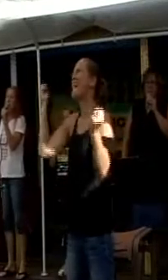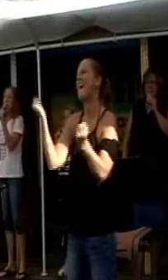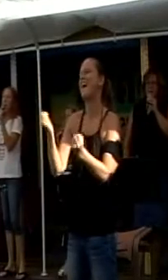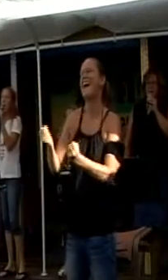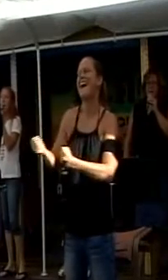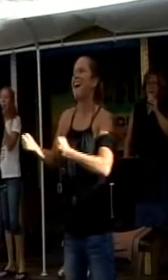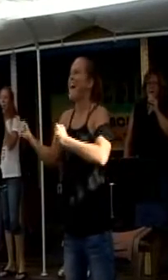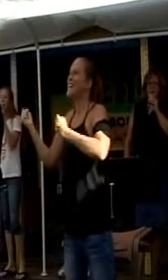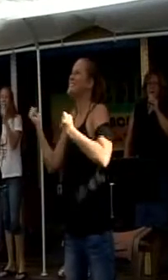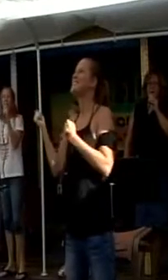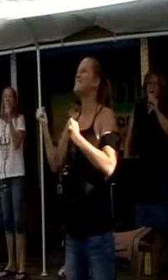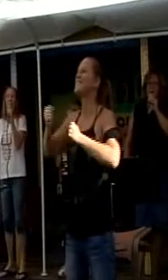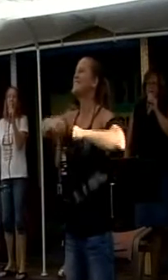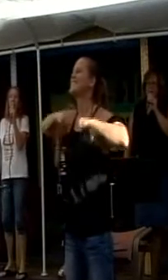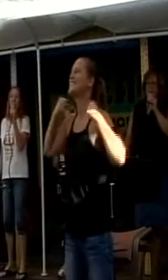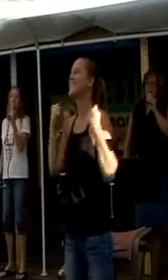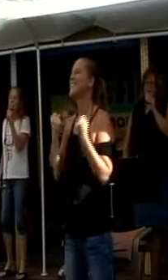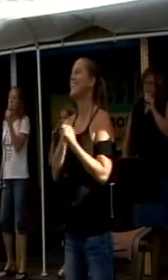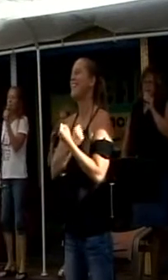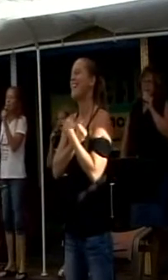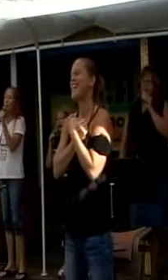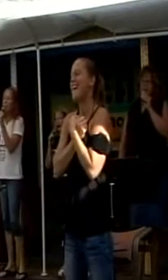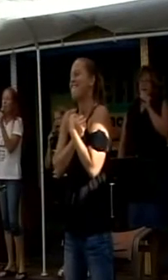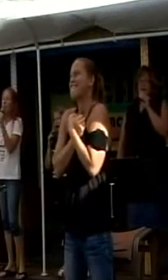your mighty